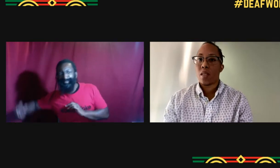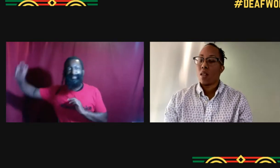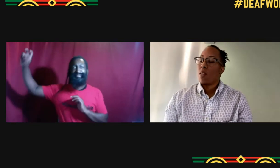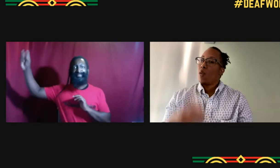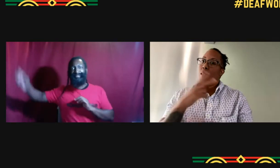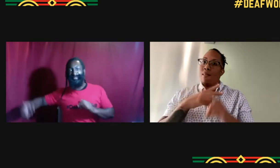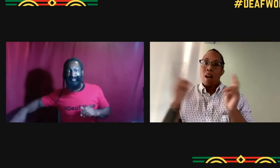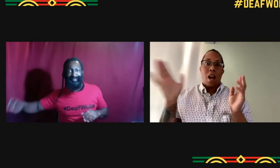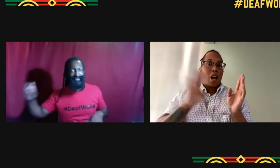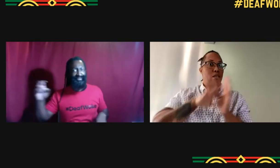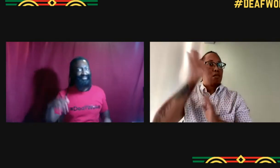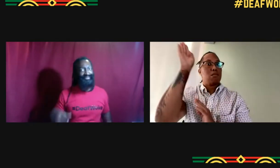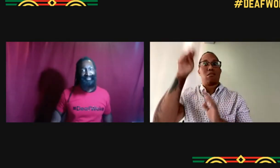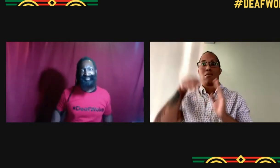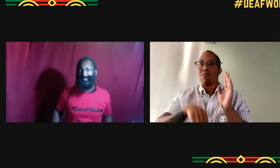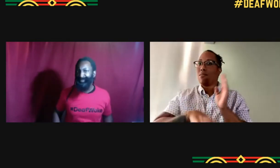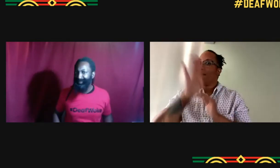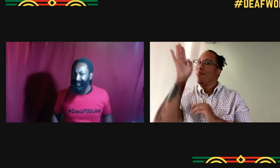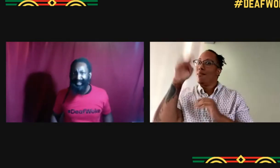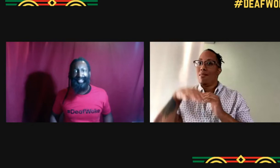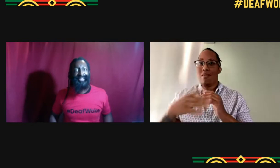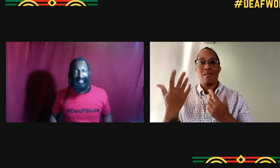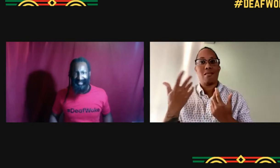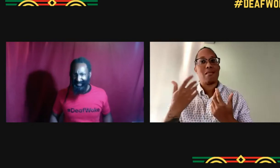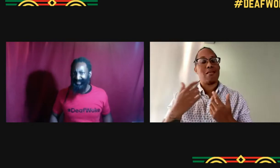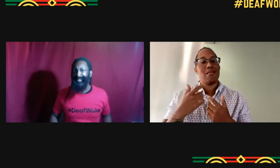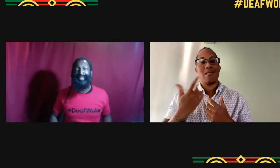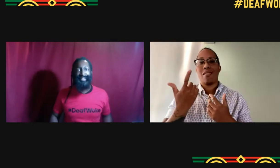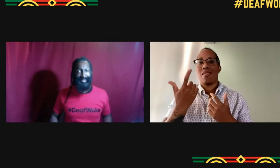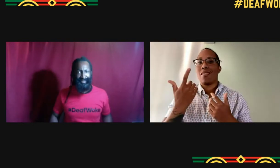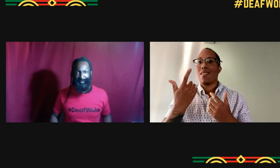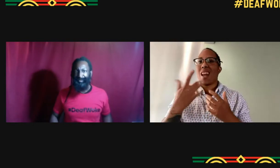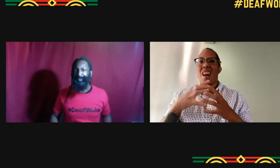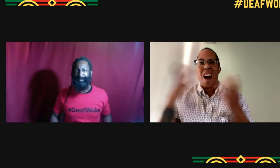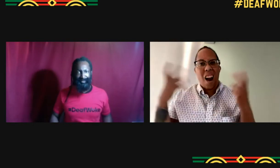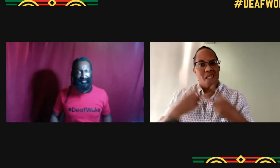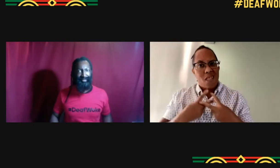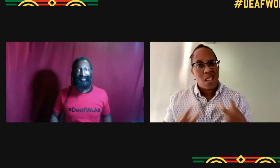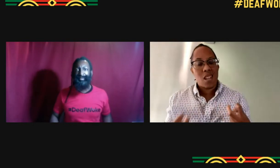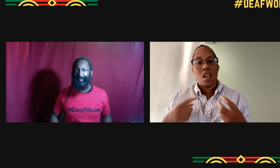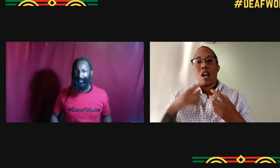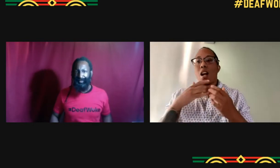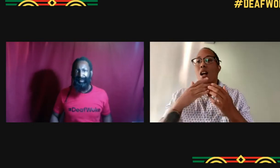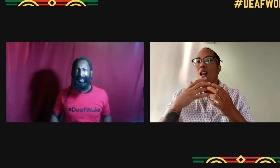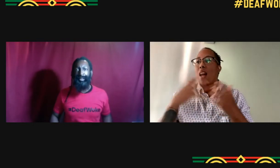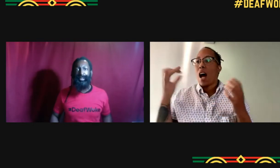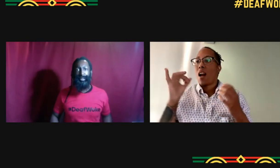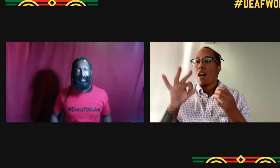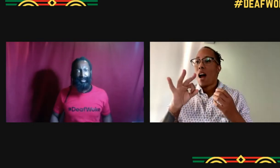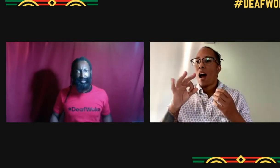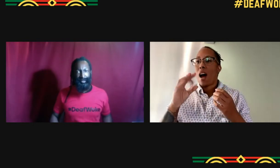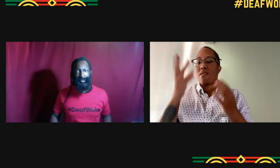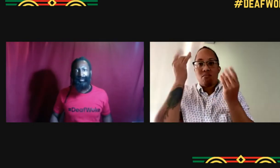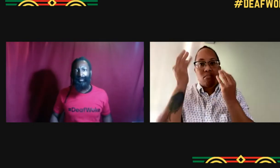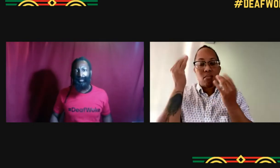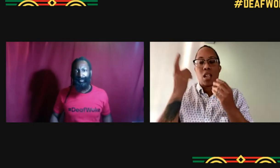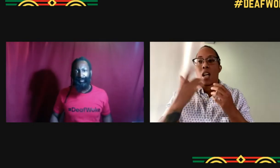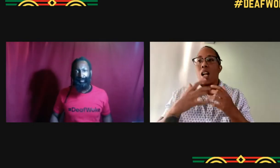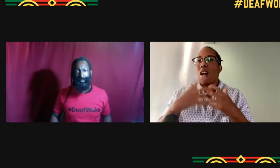You know, has your journey just been stable or has it been like a roller coaster, huh? It's been a roller coaster, ups and